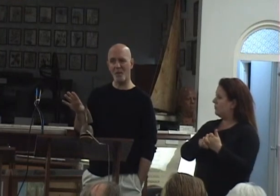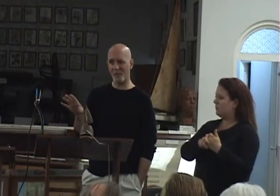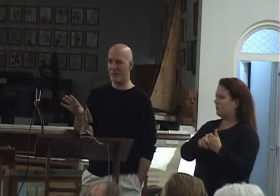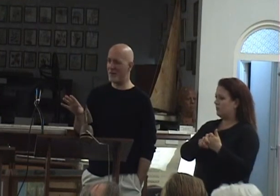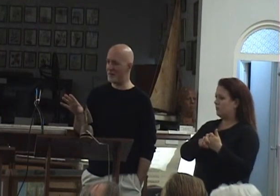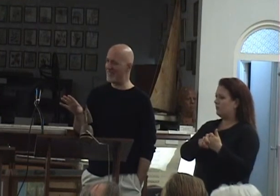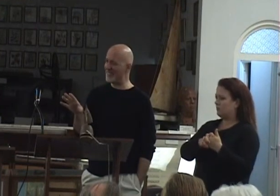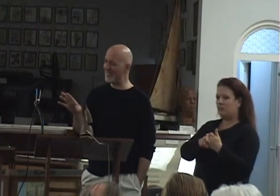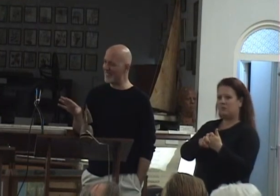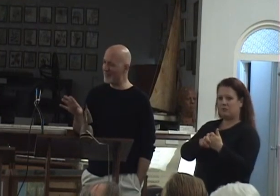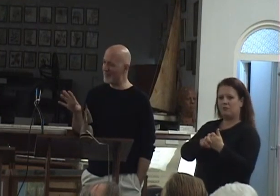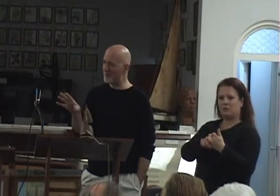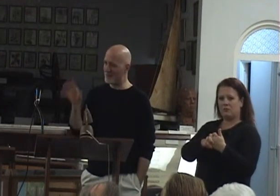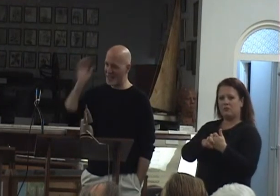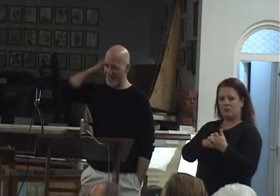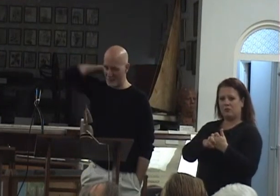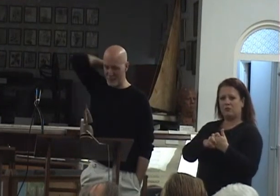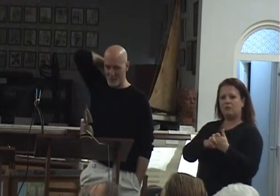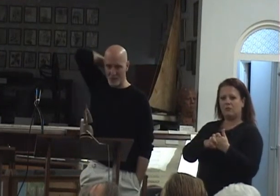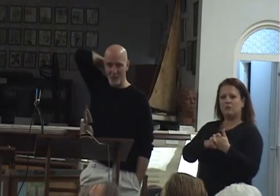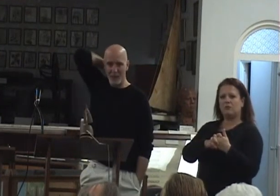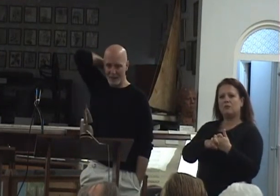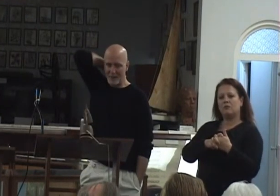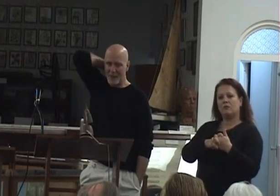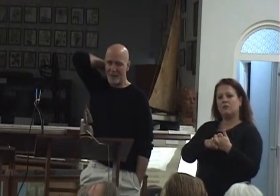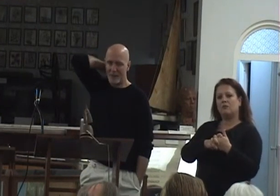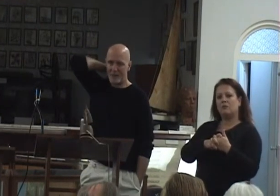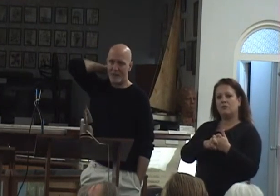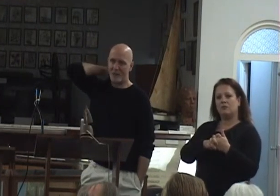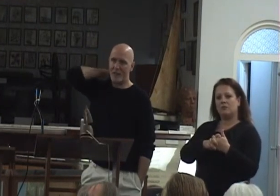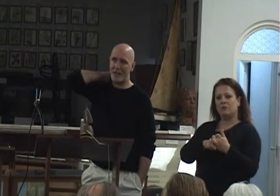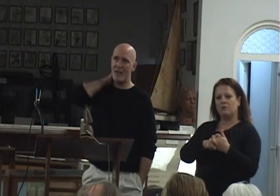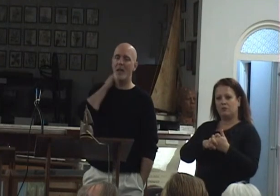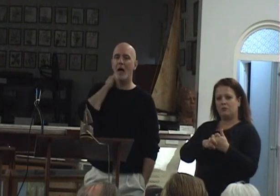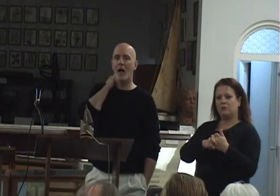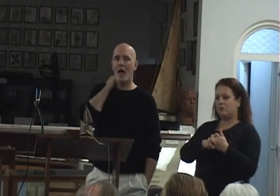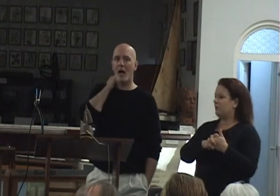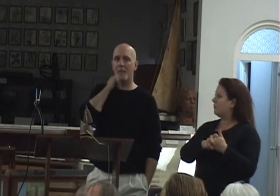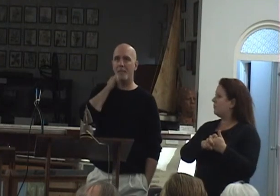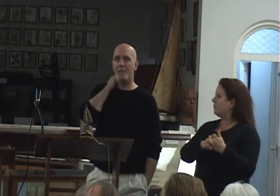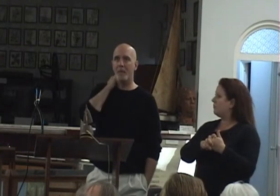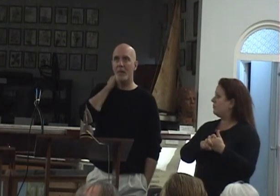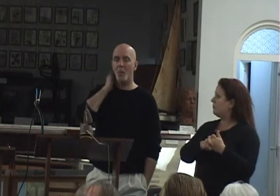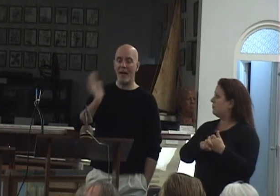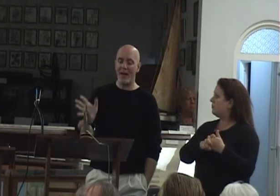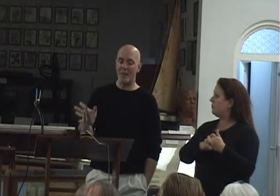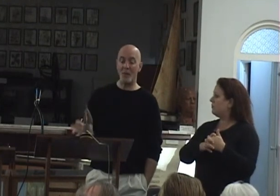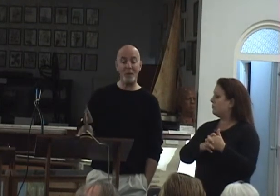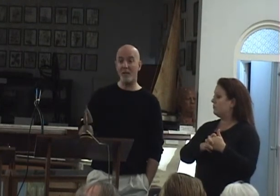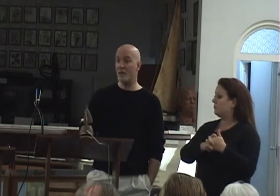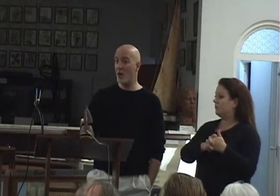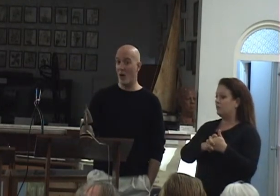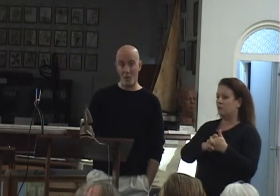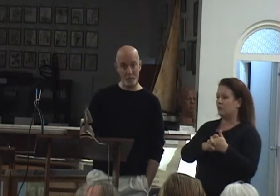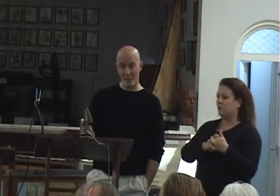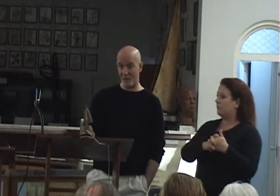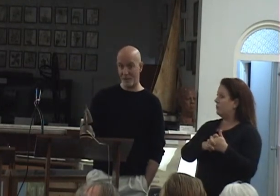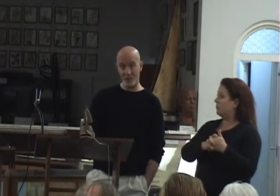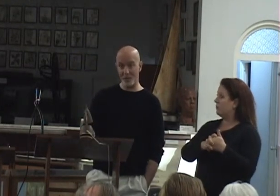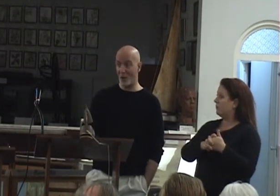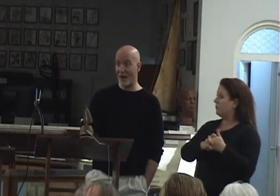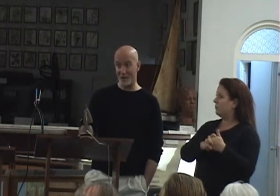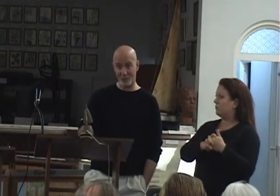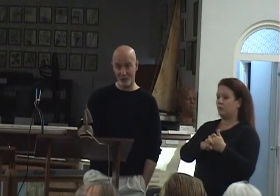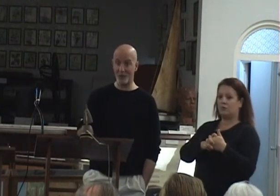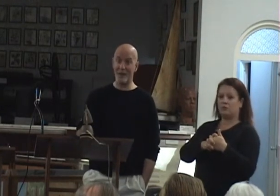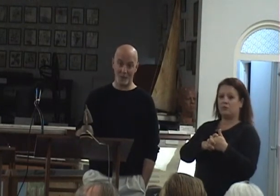maybe 57, 58, or 52. Didn't make it to 60. What happened? Well, we don't know,